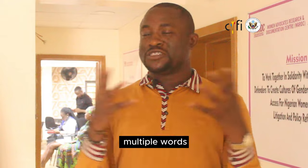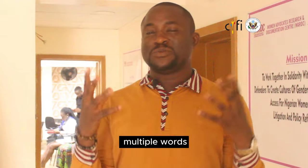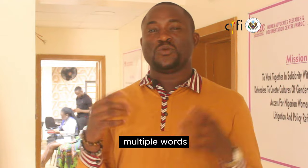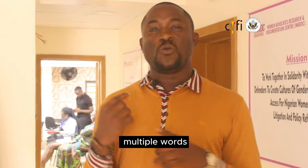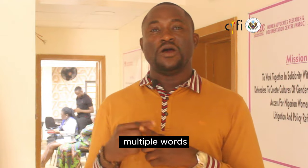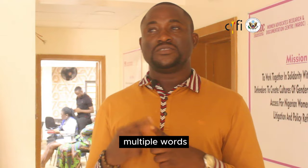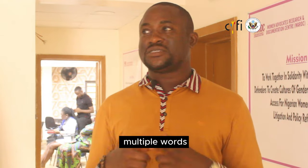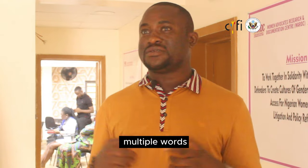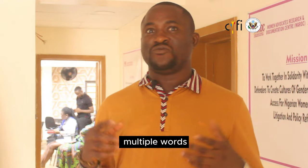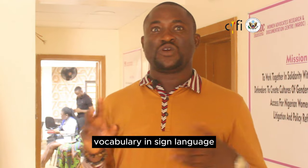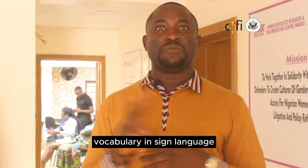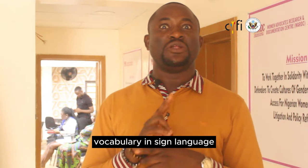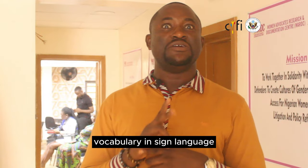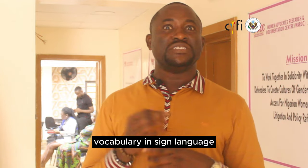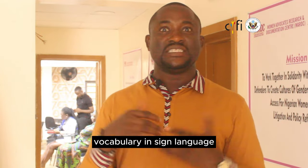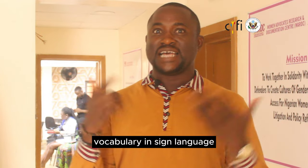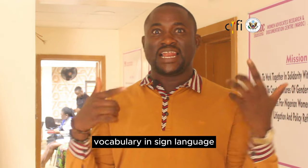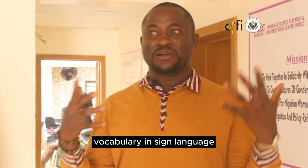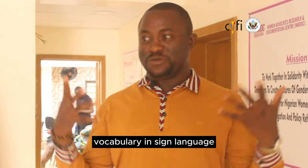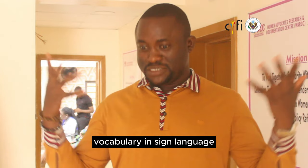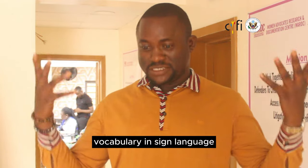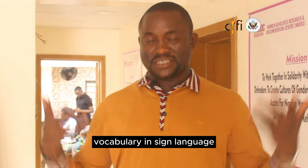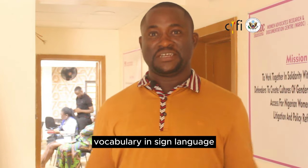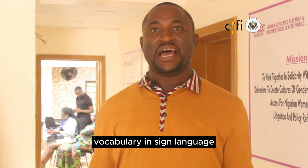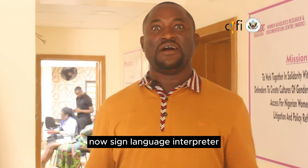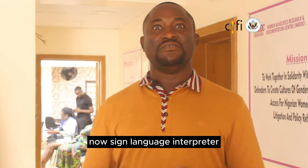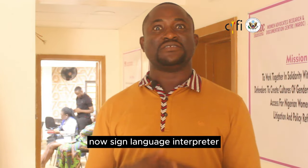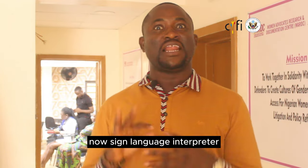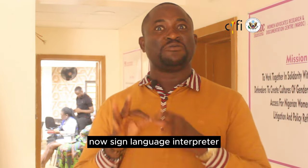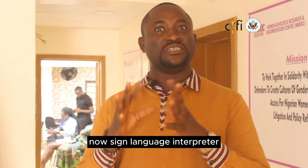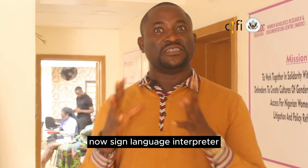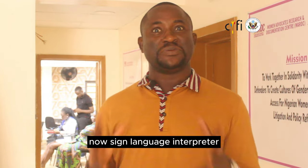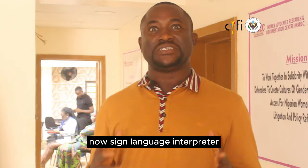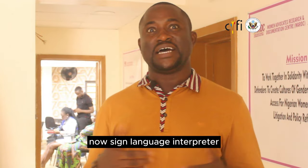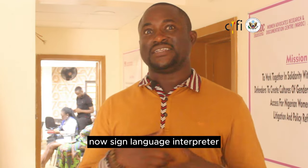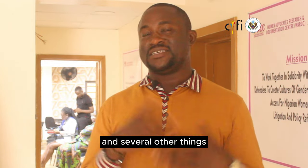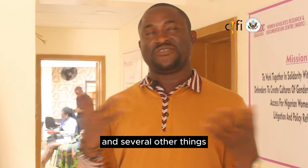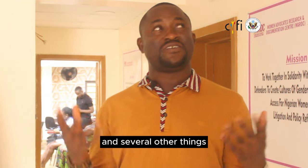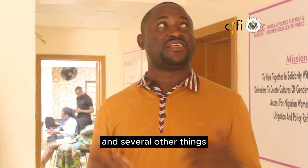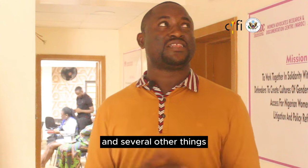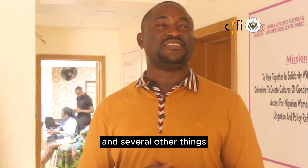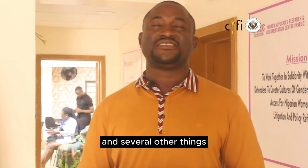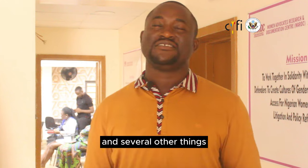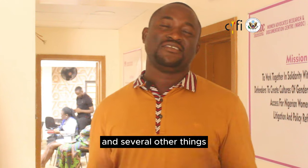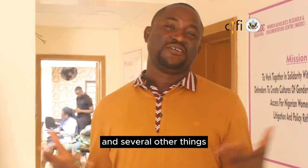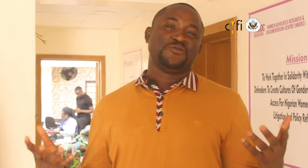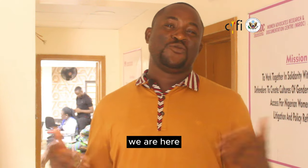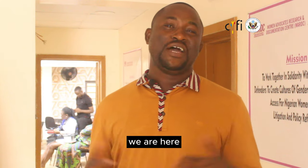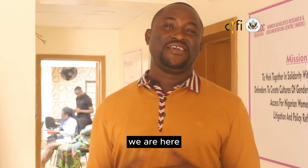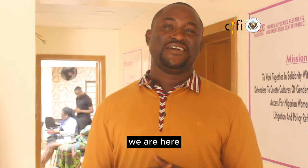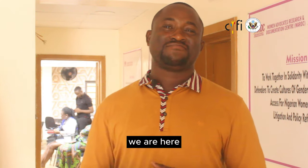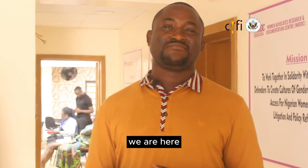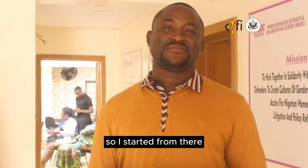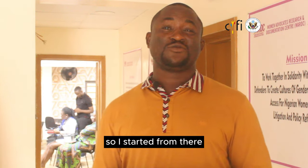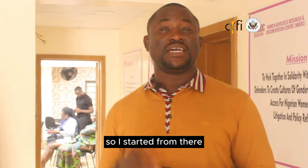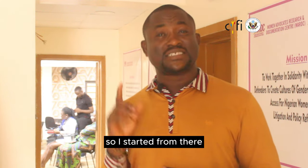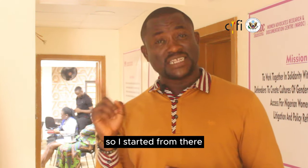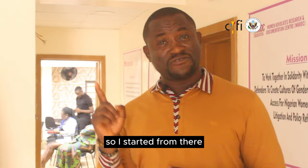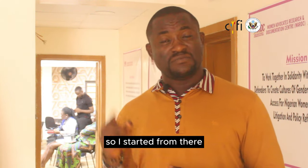multiple words, vocabularies in sign language, now sign language interpreter and several other things, we are here. So I started from